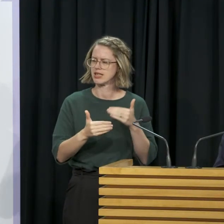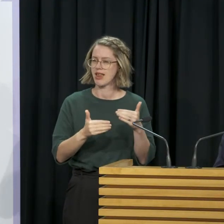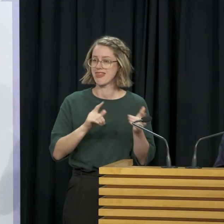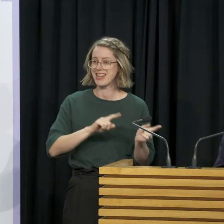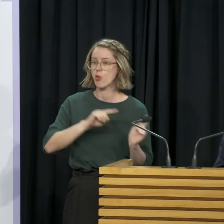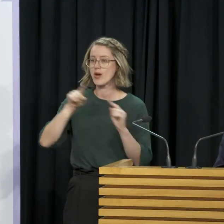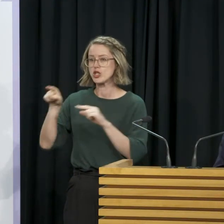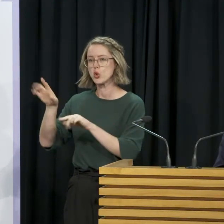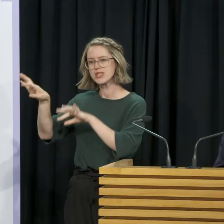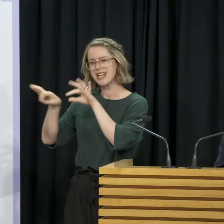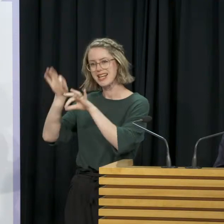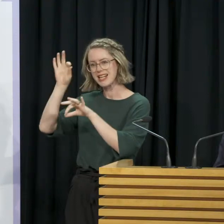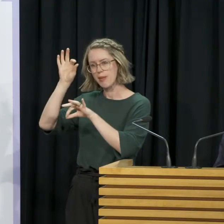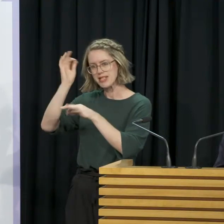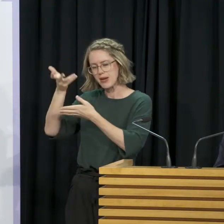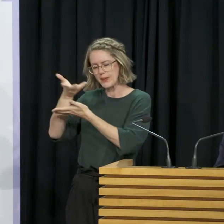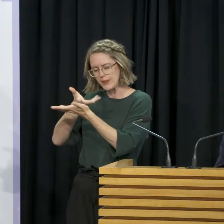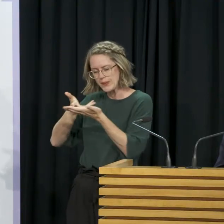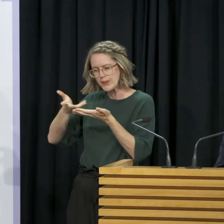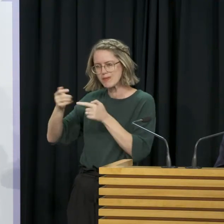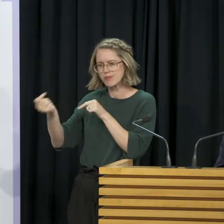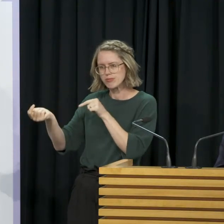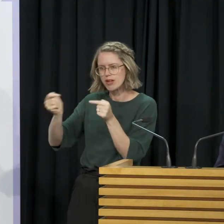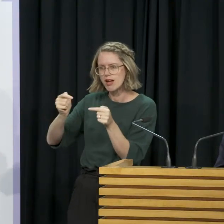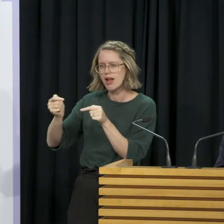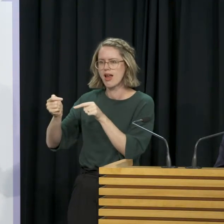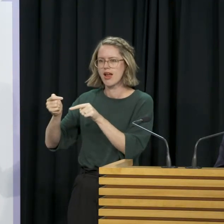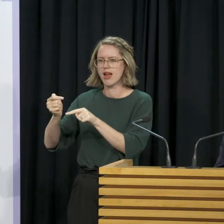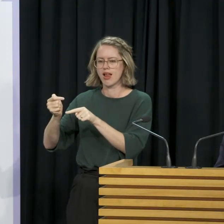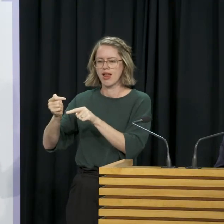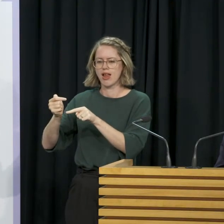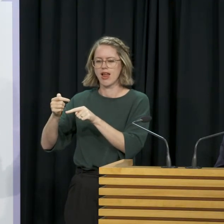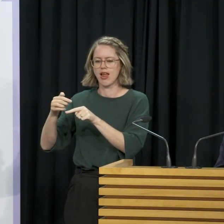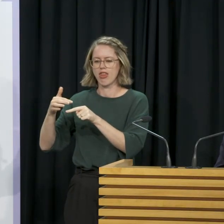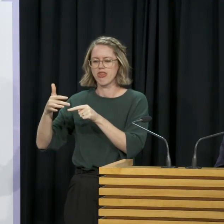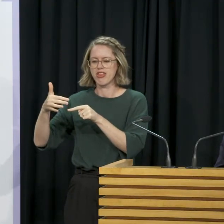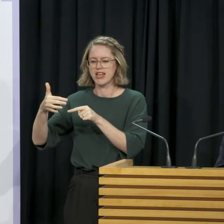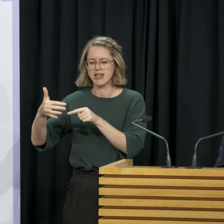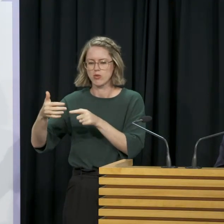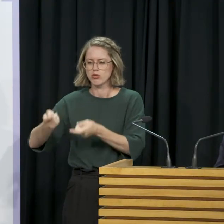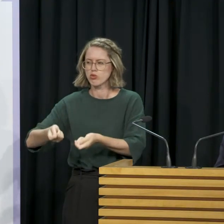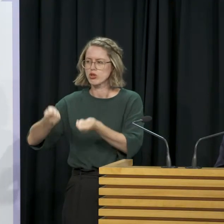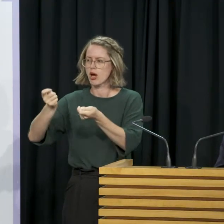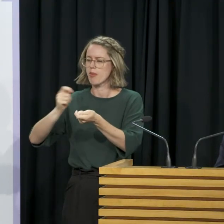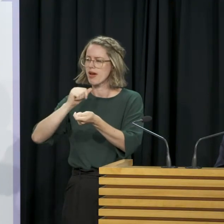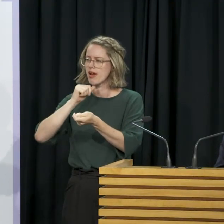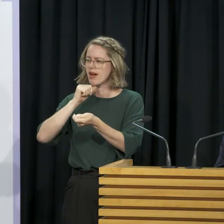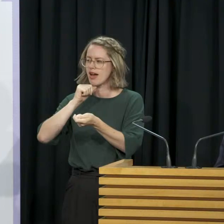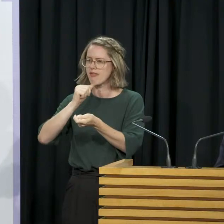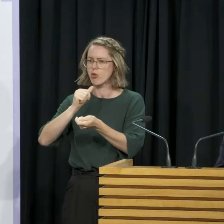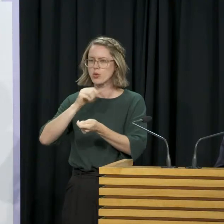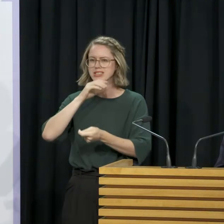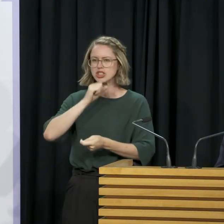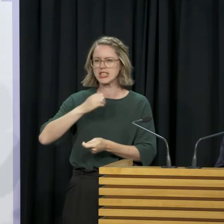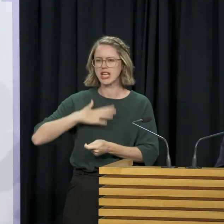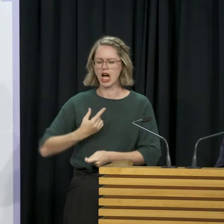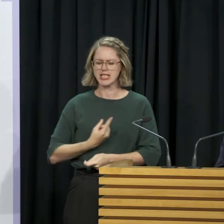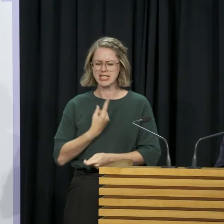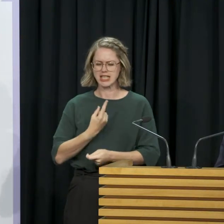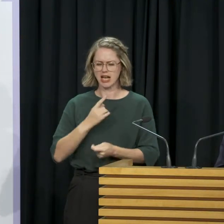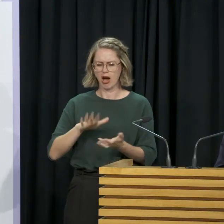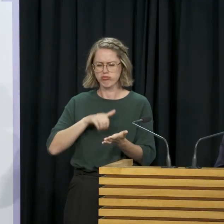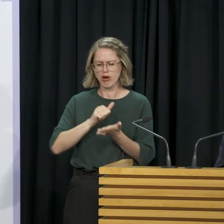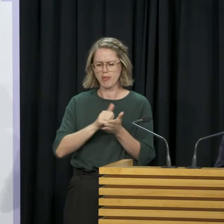Select Committee, after it had received public submissions, the issue was raised around whether or not we were dealing with gender identity